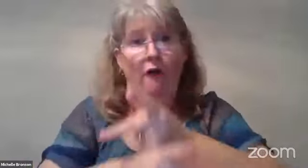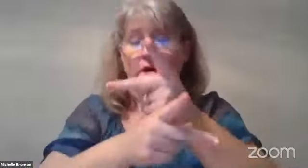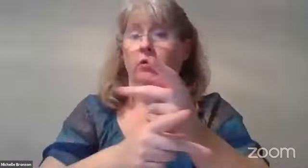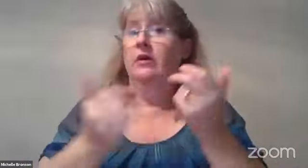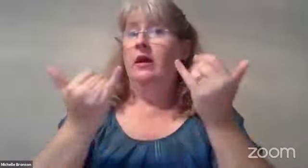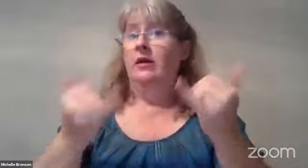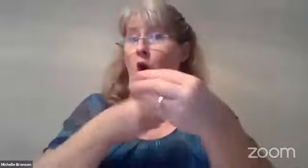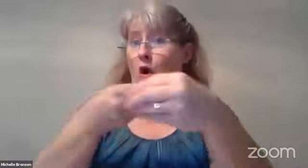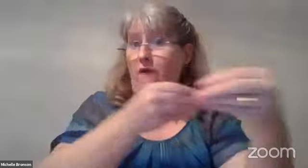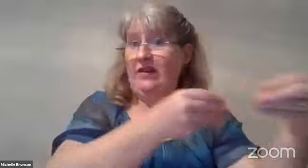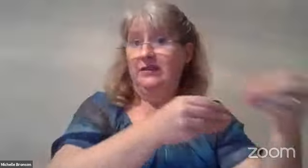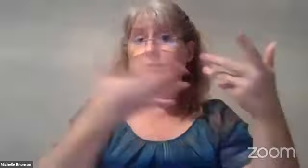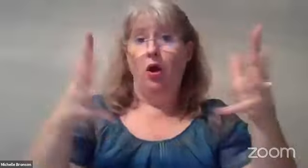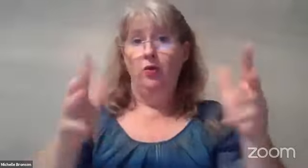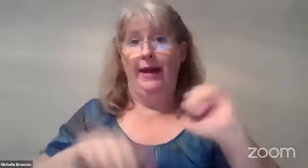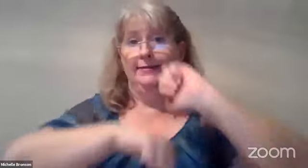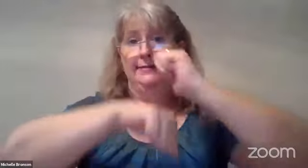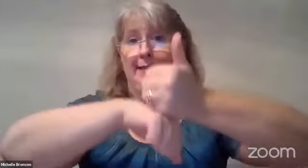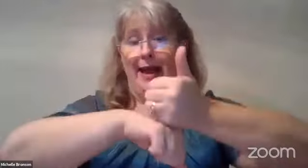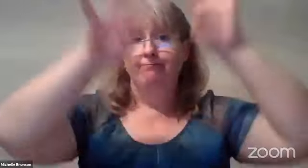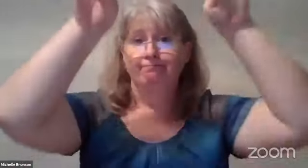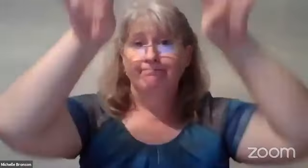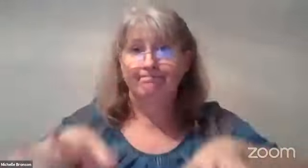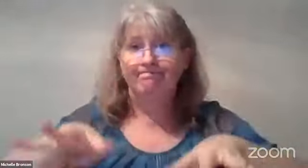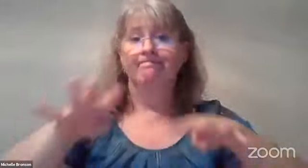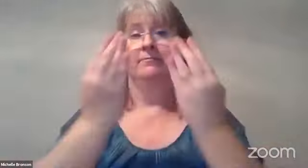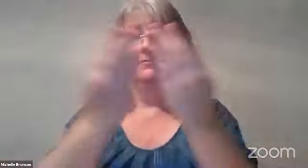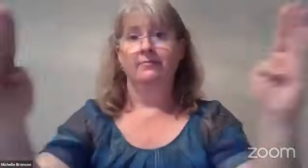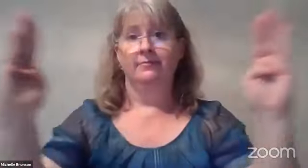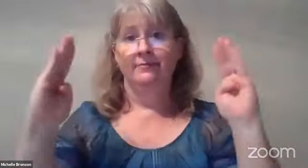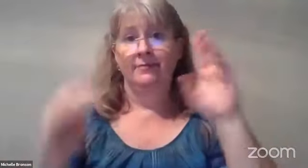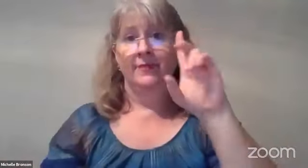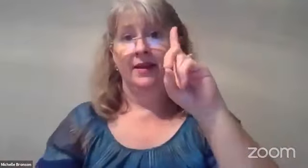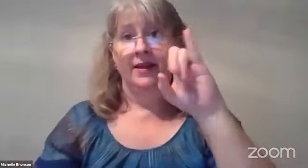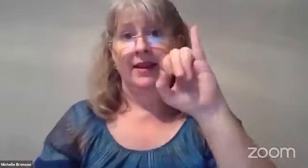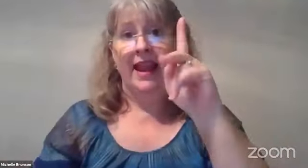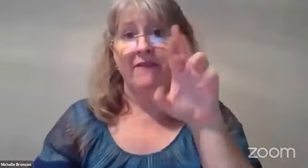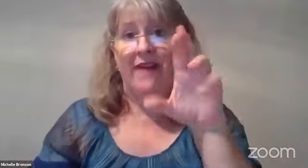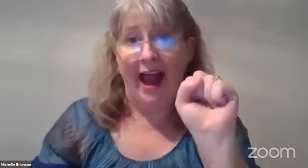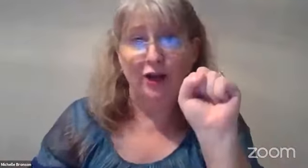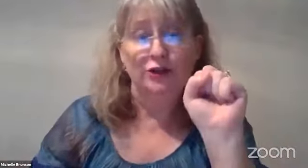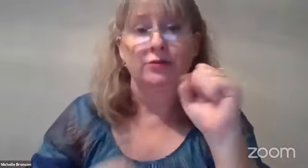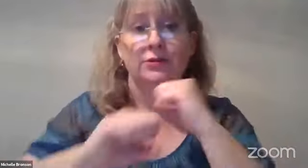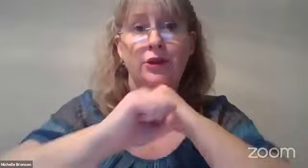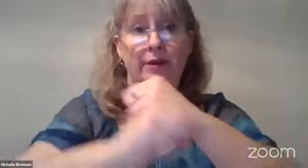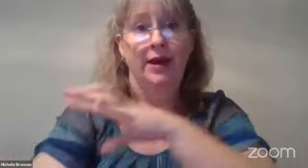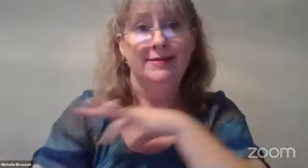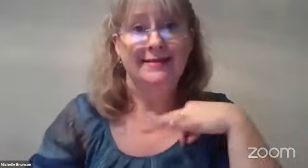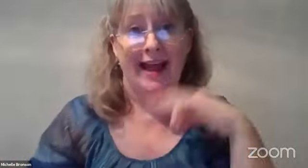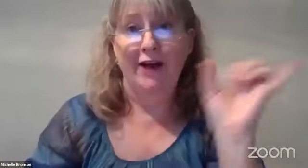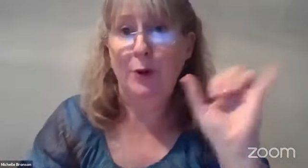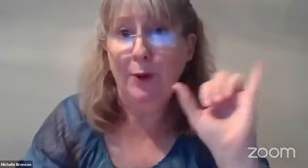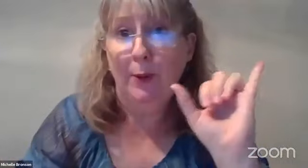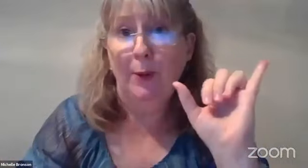to gather in the lobby. The offices are being set up with different dividers